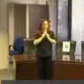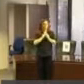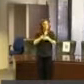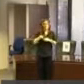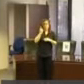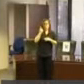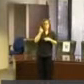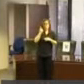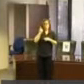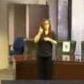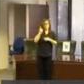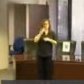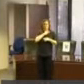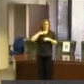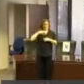meeting summary.